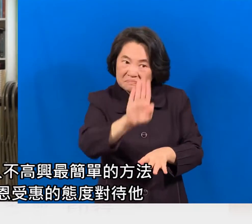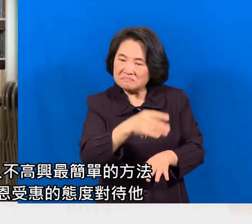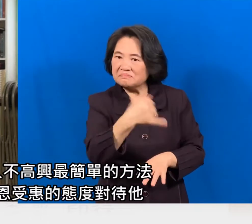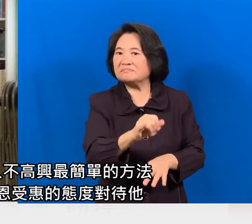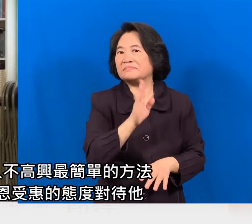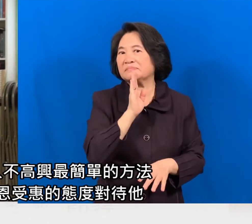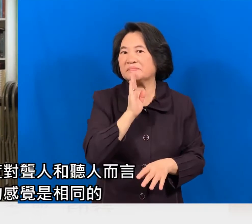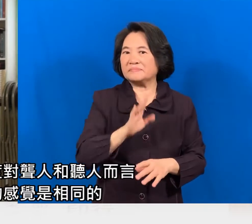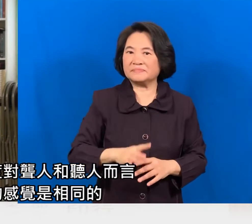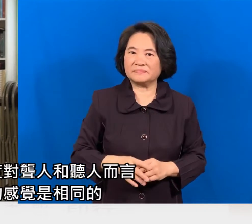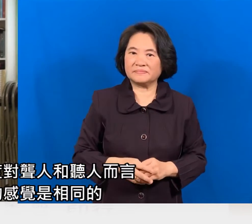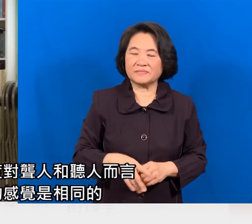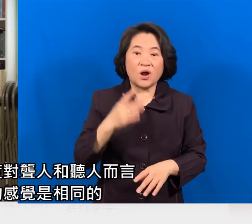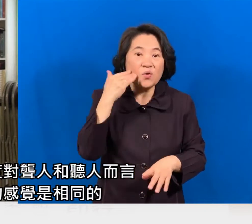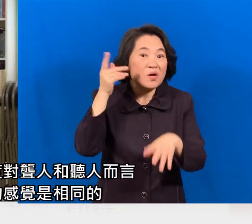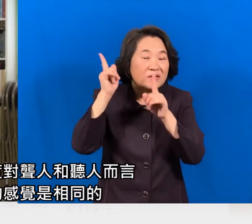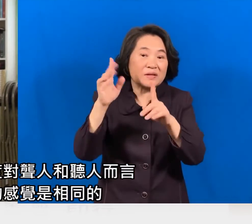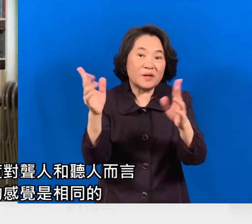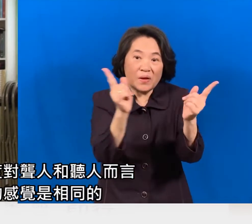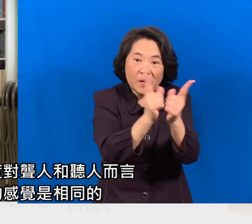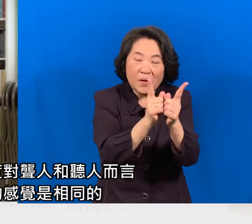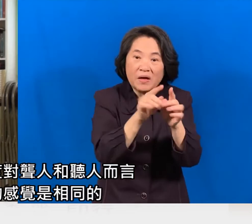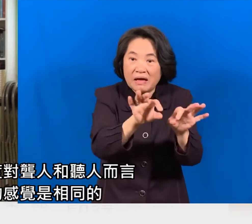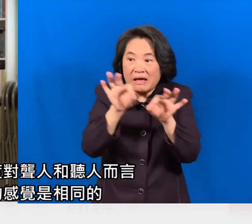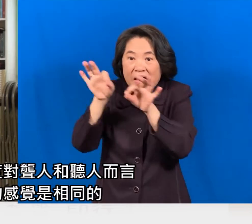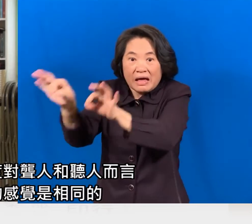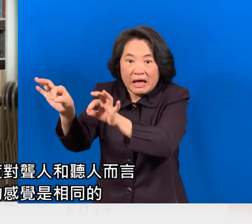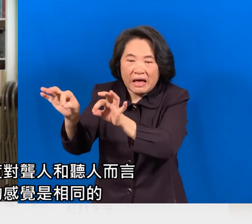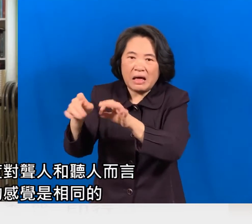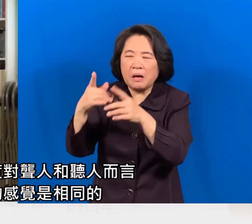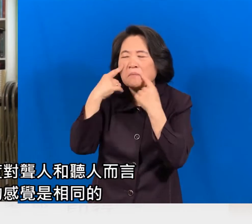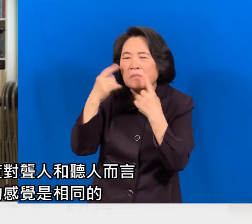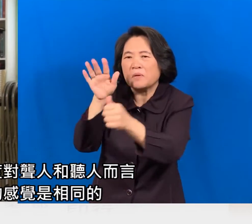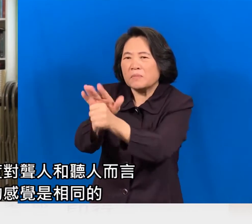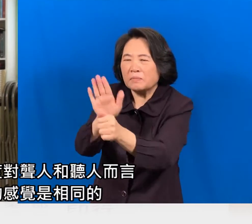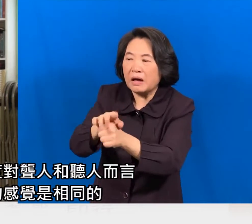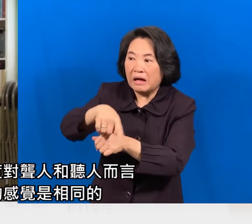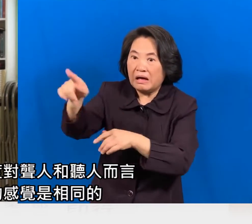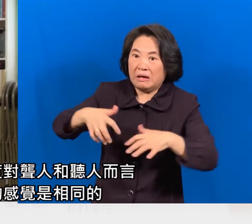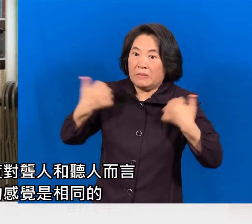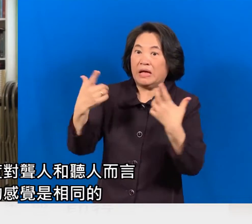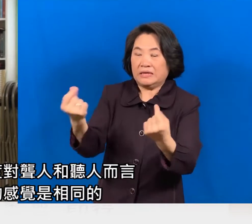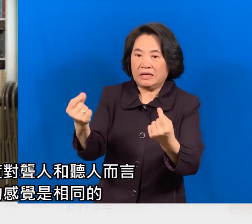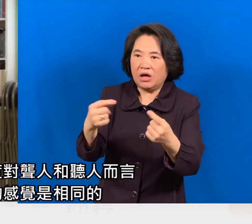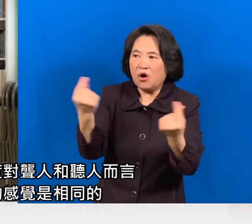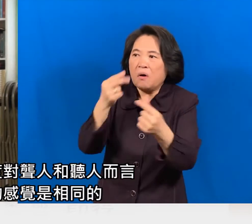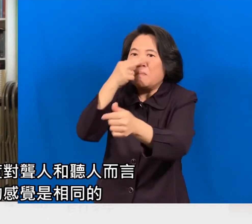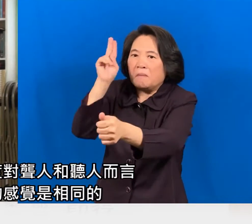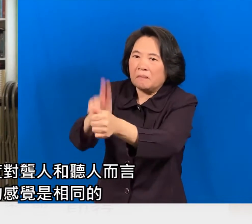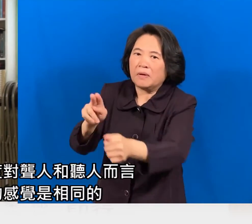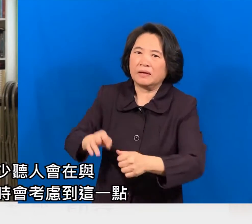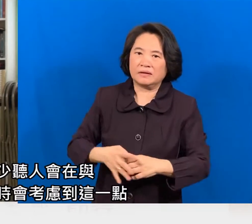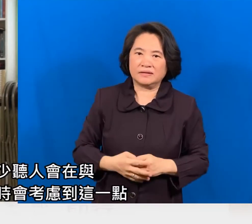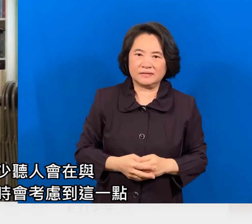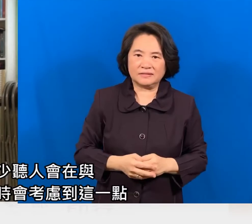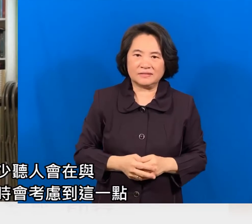attitude. Actually, a deaf person feels just as insulted as a hearing person would if treated this way.